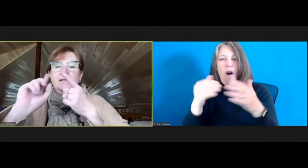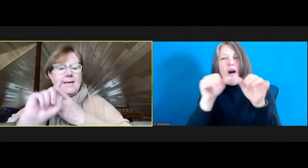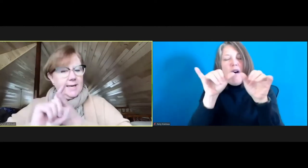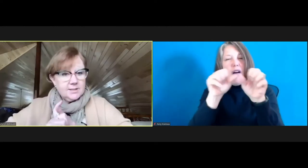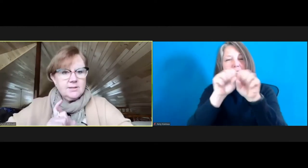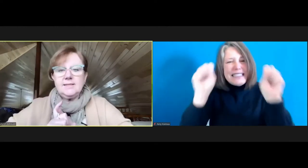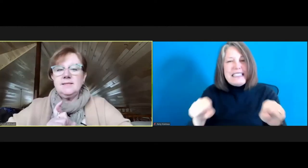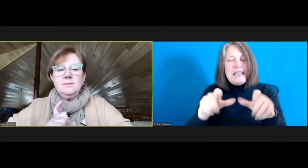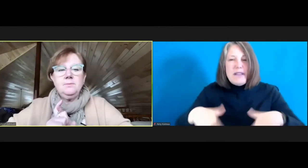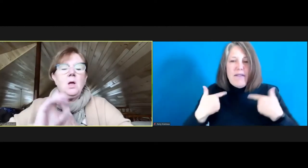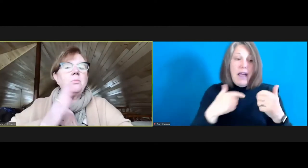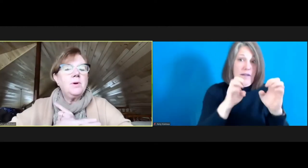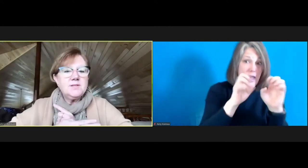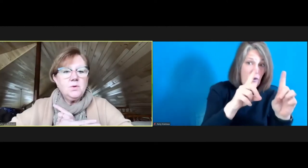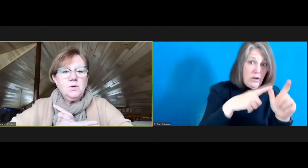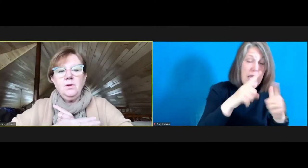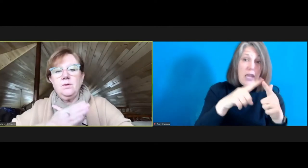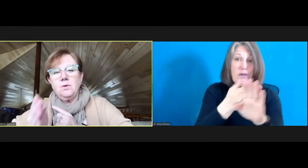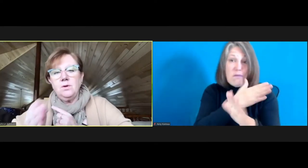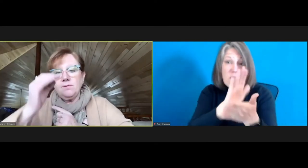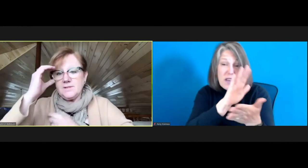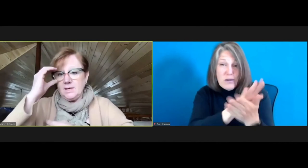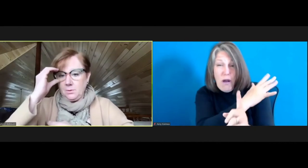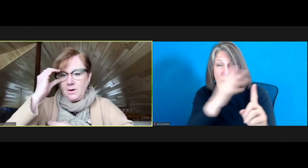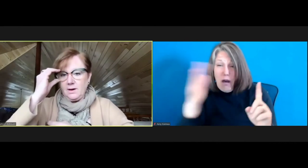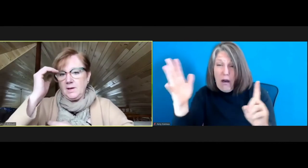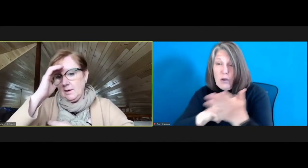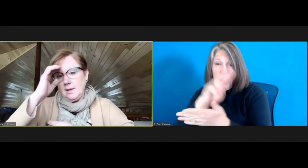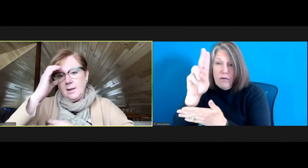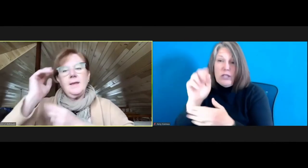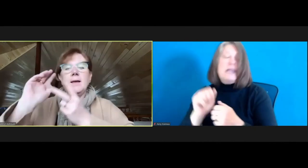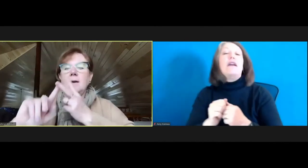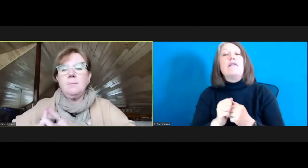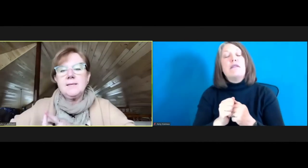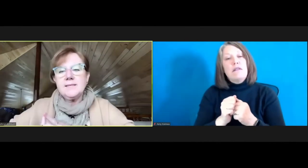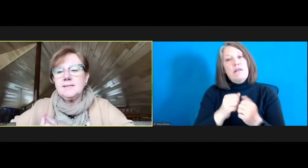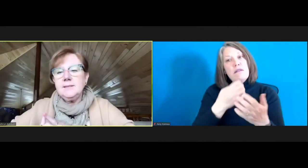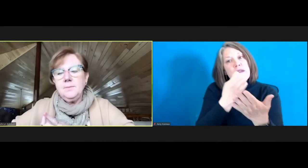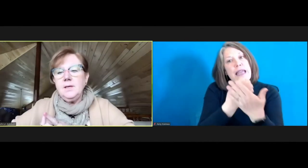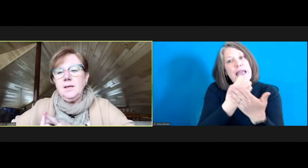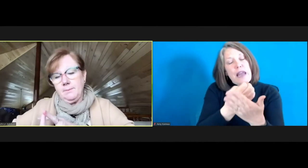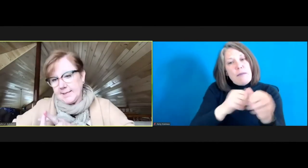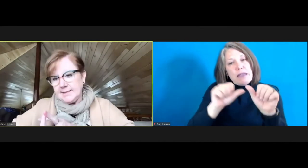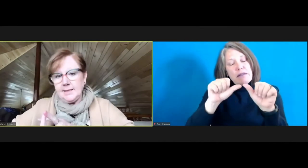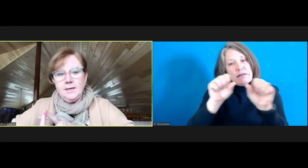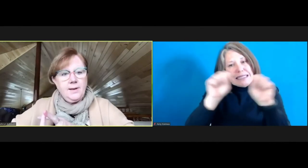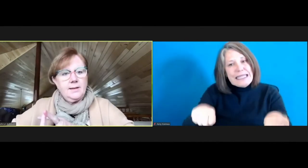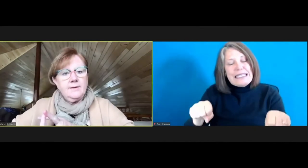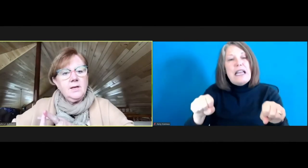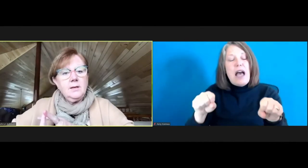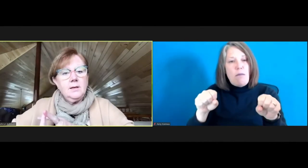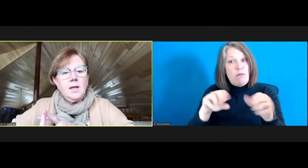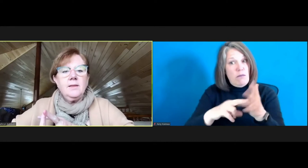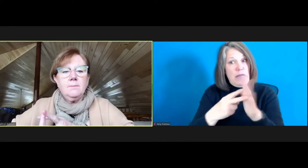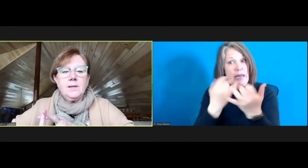the educational system, preschool through university programming, the economic system impacting independent